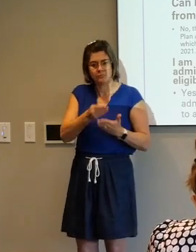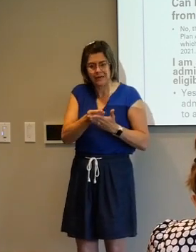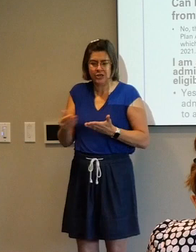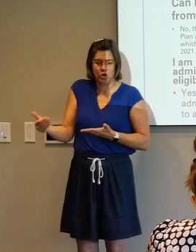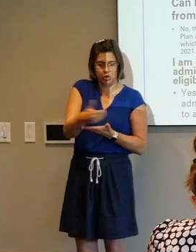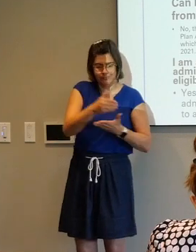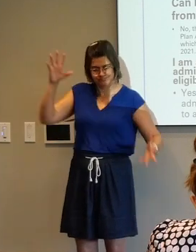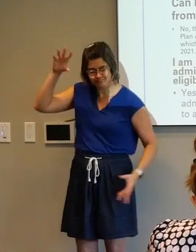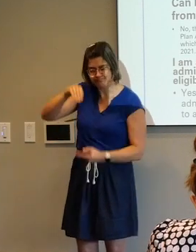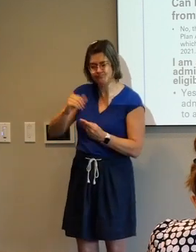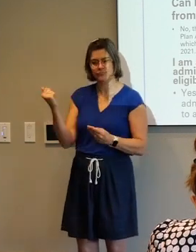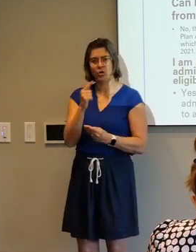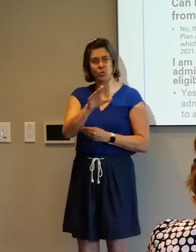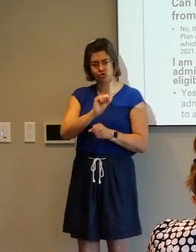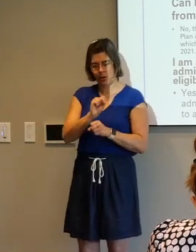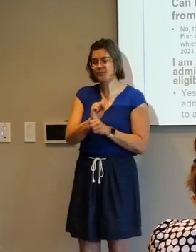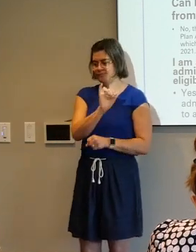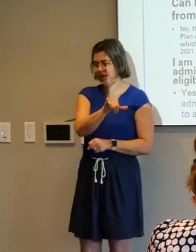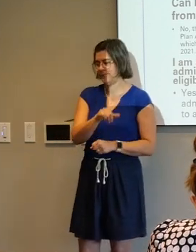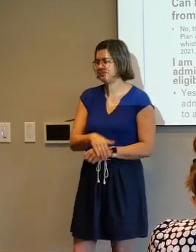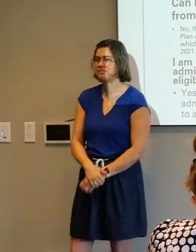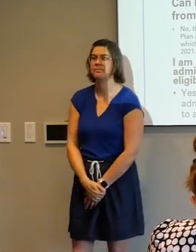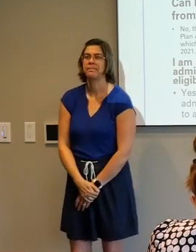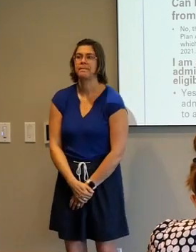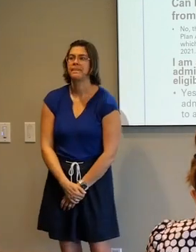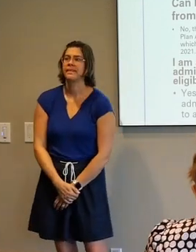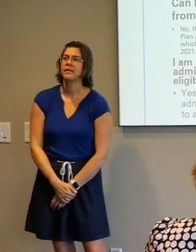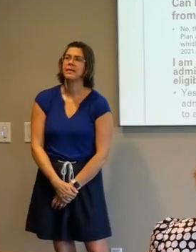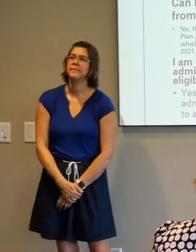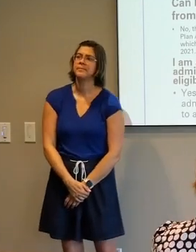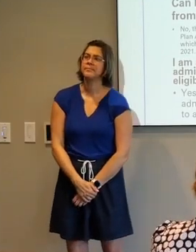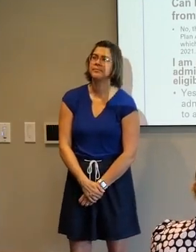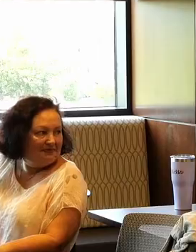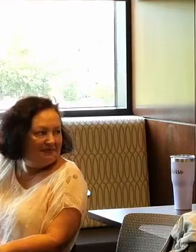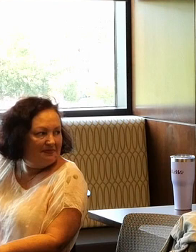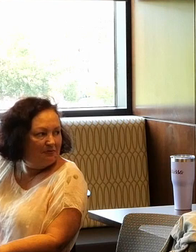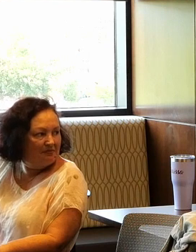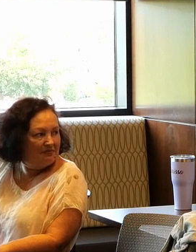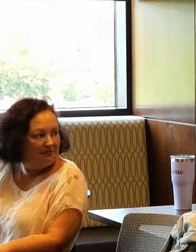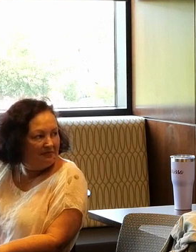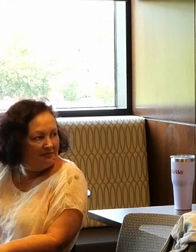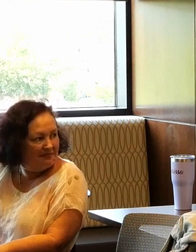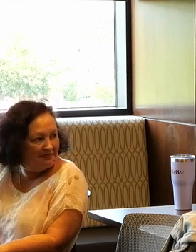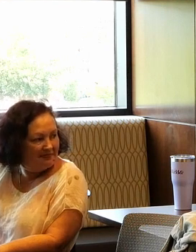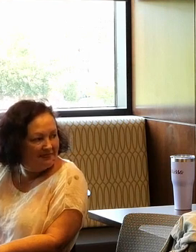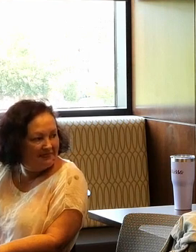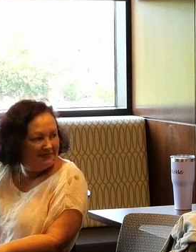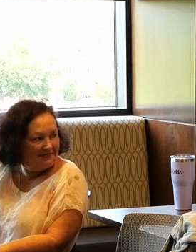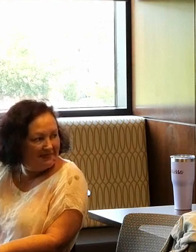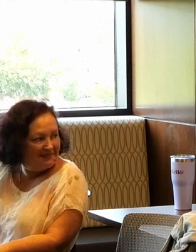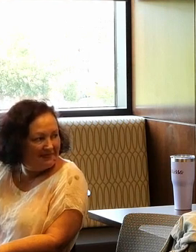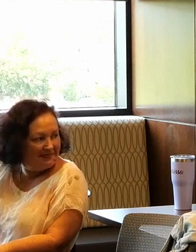you. Uh-huh. Any other questions? Yes. So does that mean that you have to have worked in